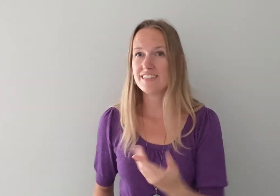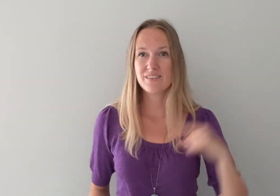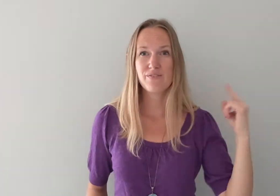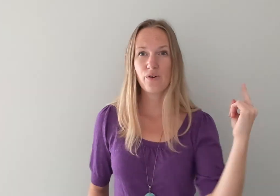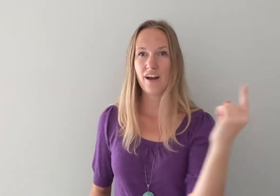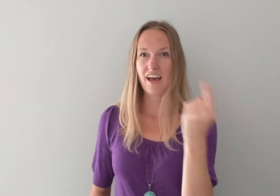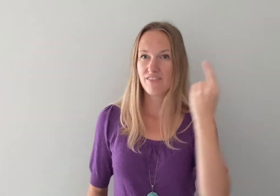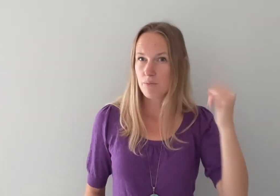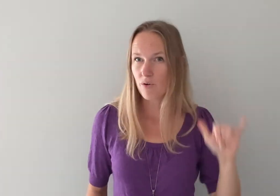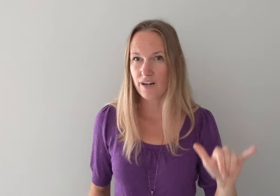goodness forevermore.